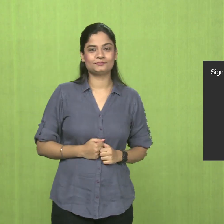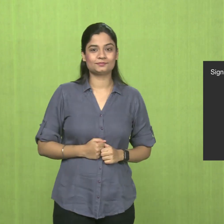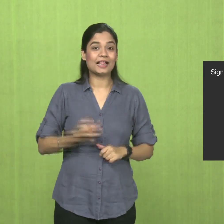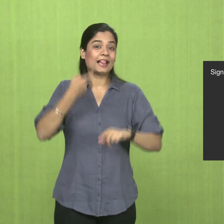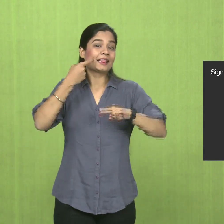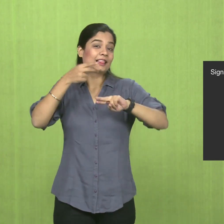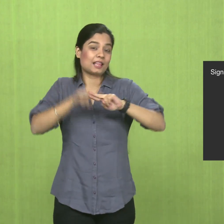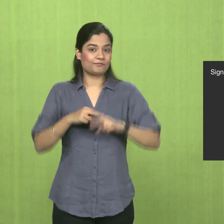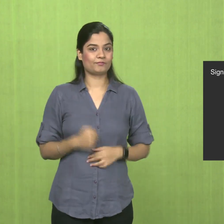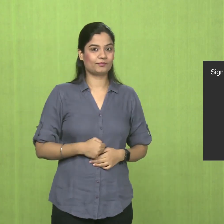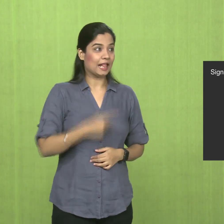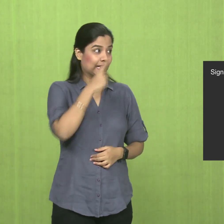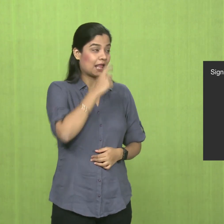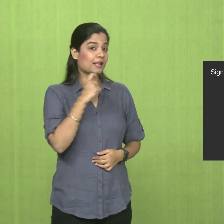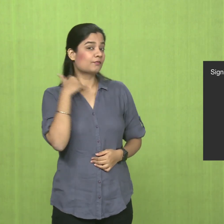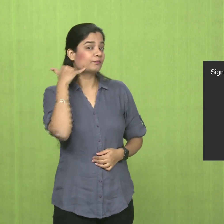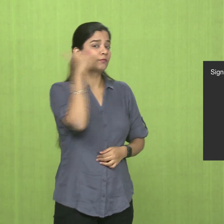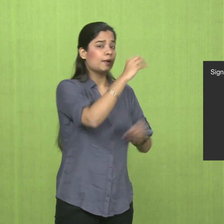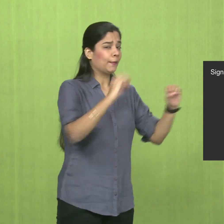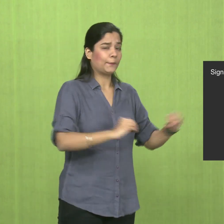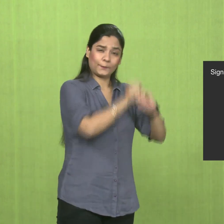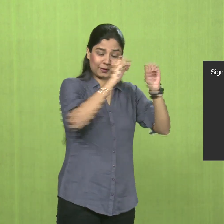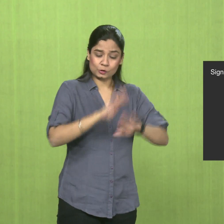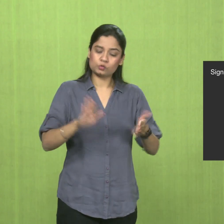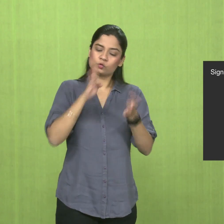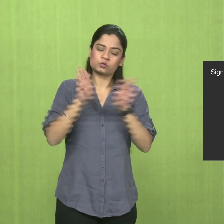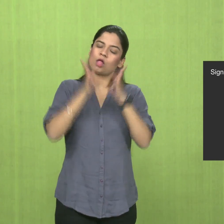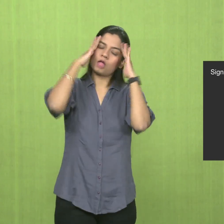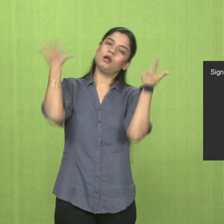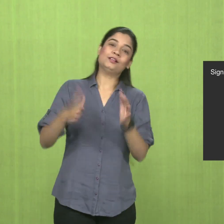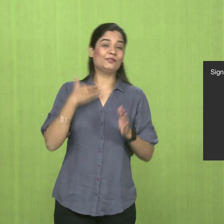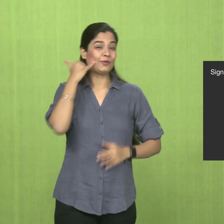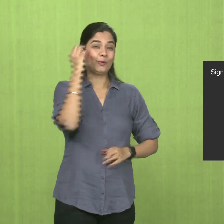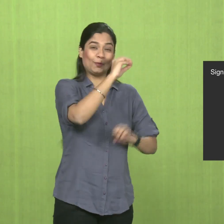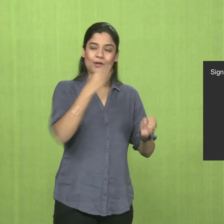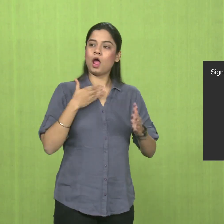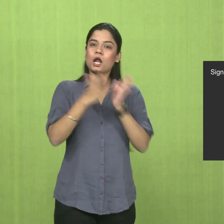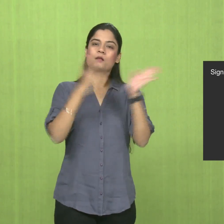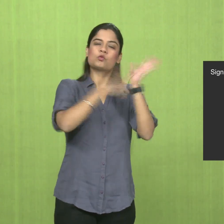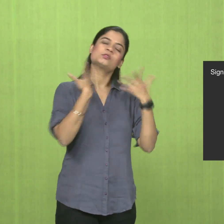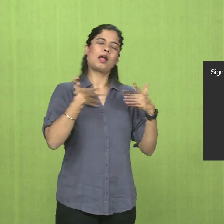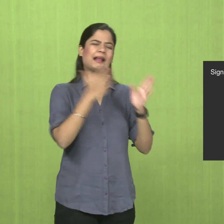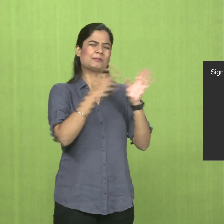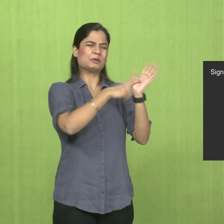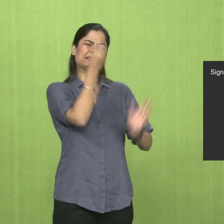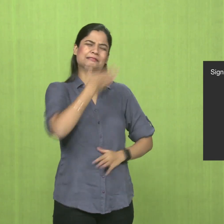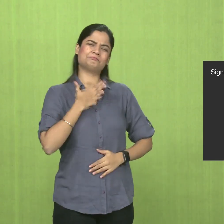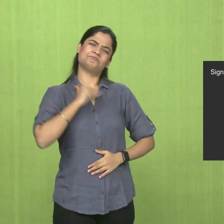time. If the management wasn't done, if for example we didn't have we didn't inform the grandparents